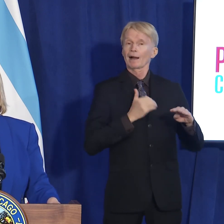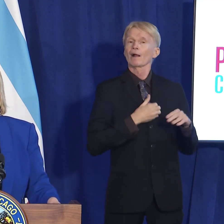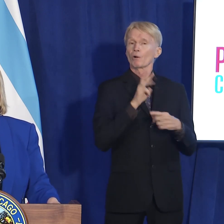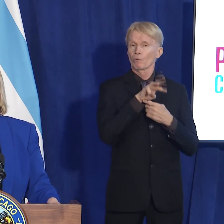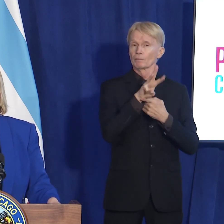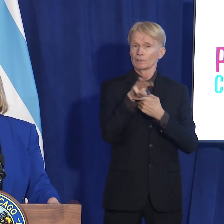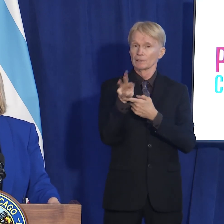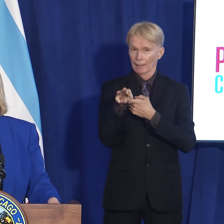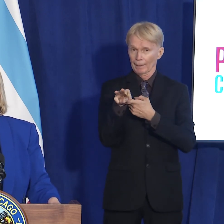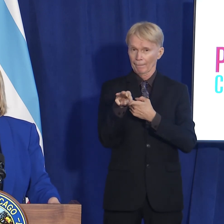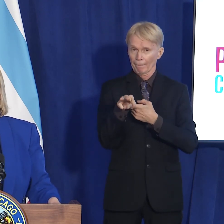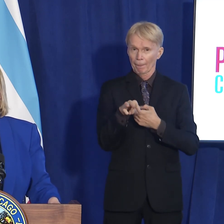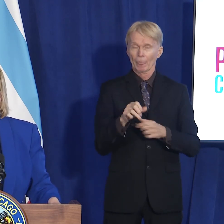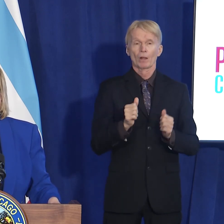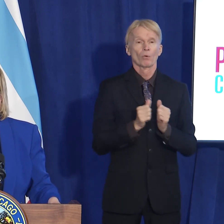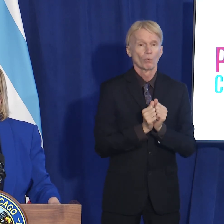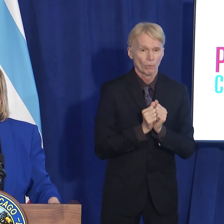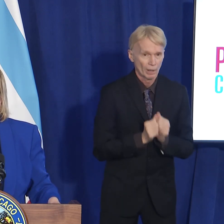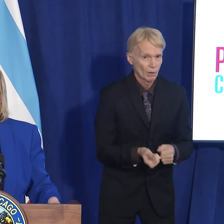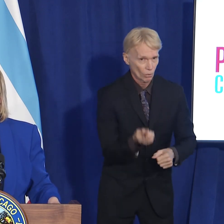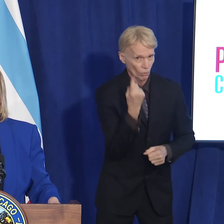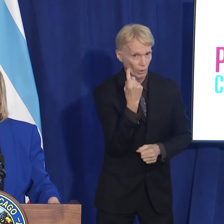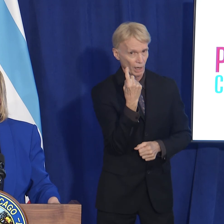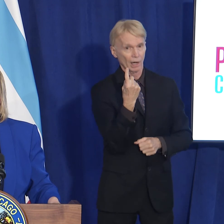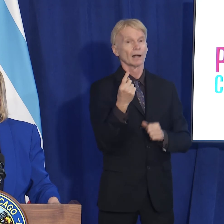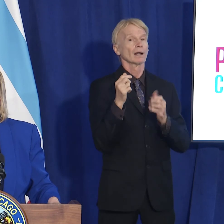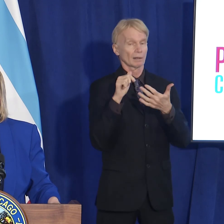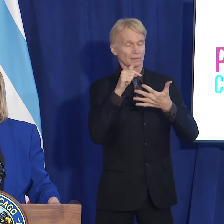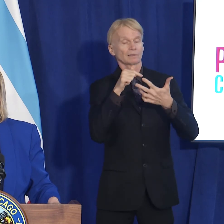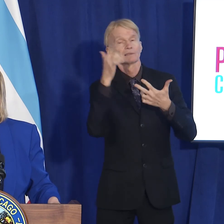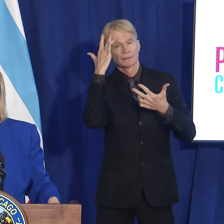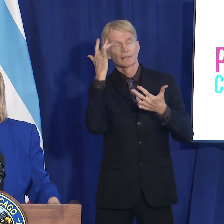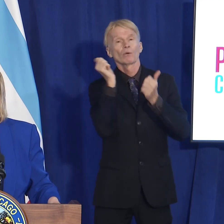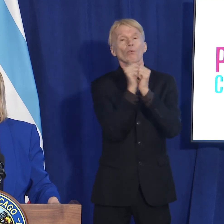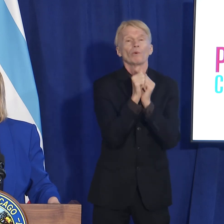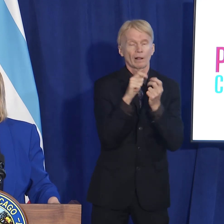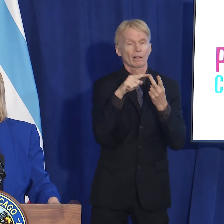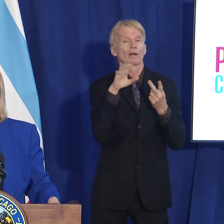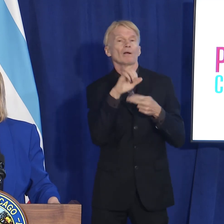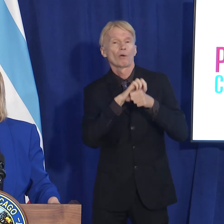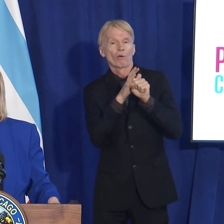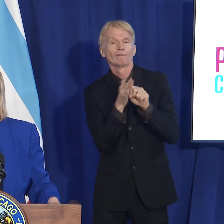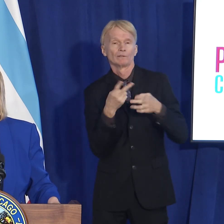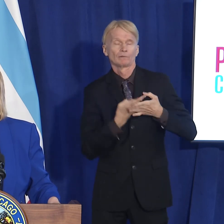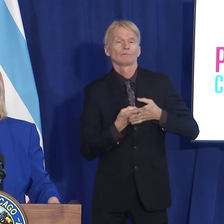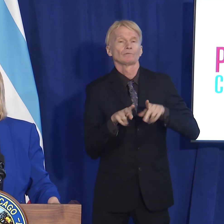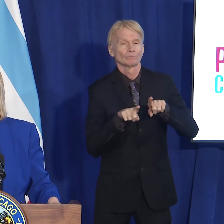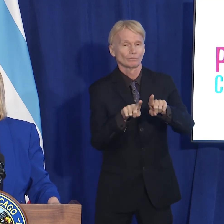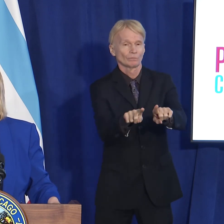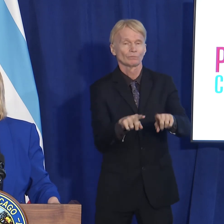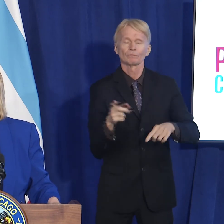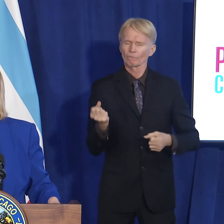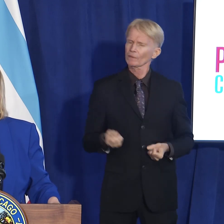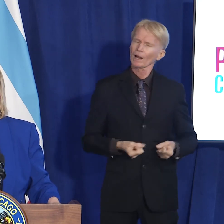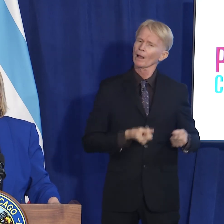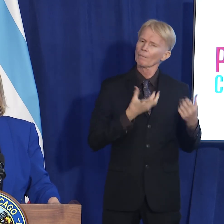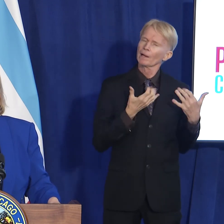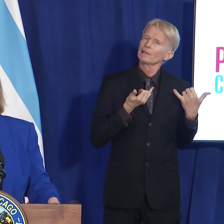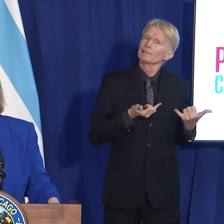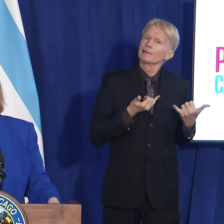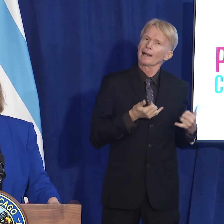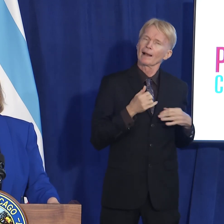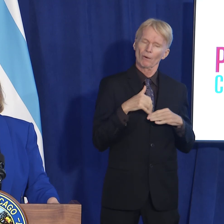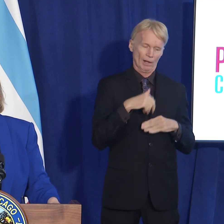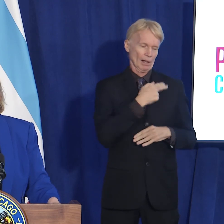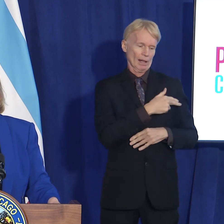all had at least one comorbidity. Okay. And then how many people are in the hospital right now, and how many are in ICU and on ventilators? Do you have